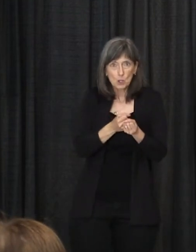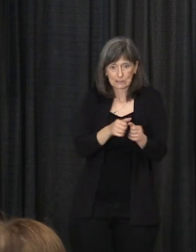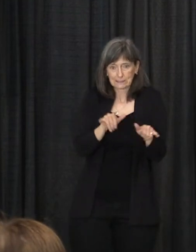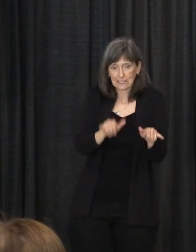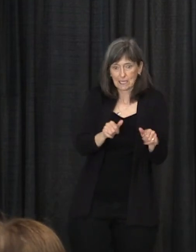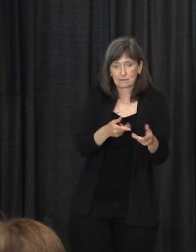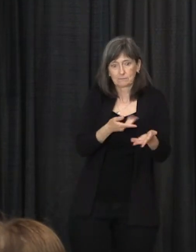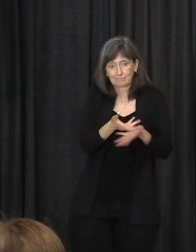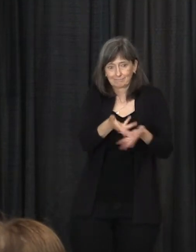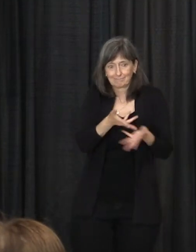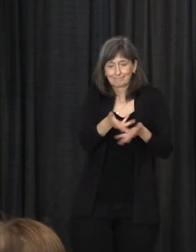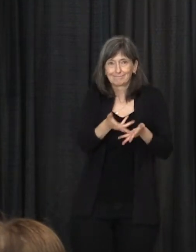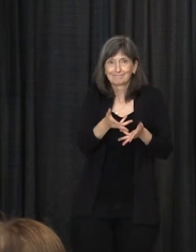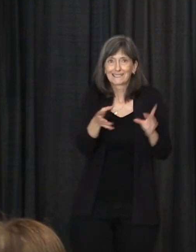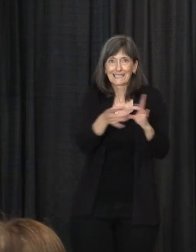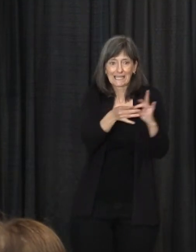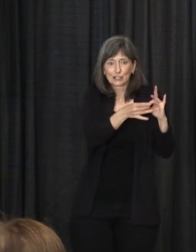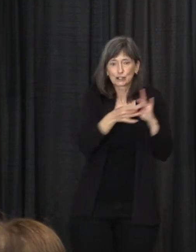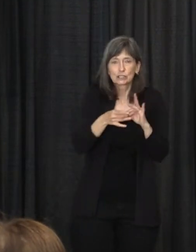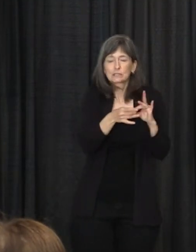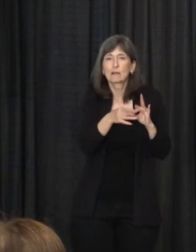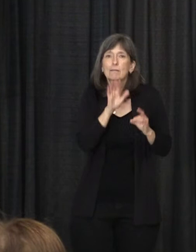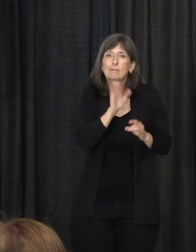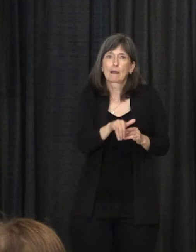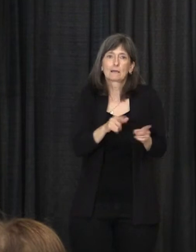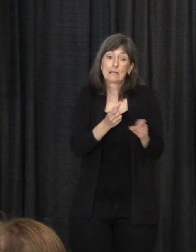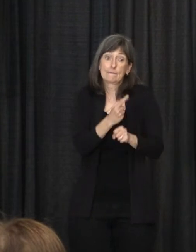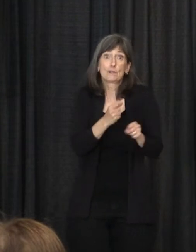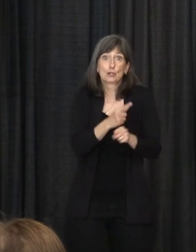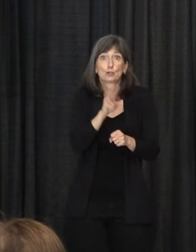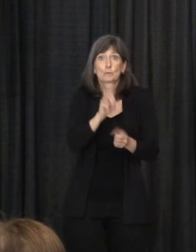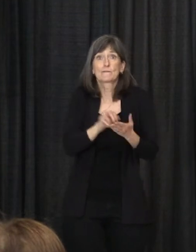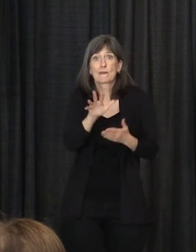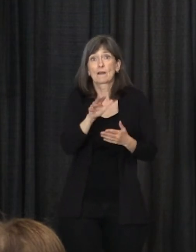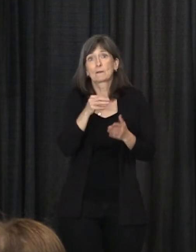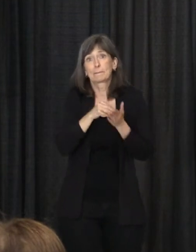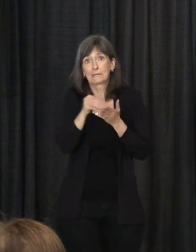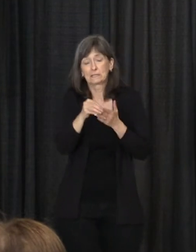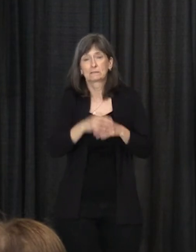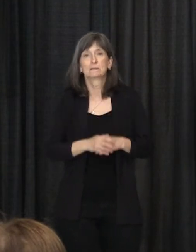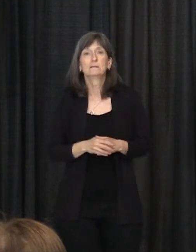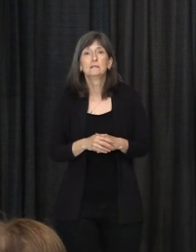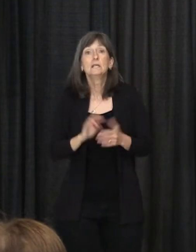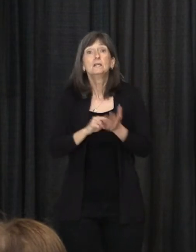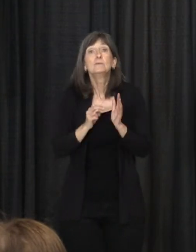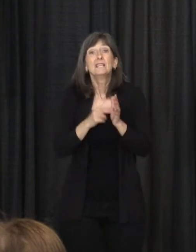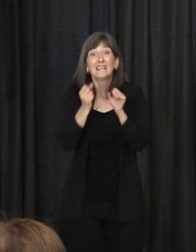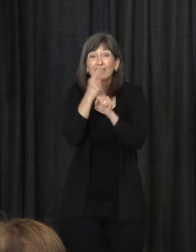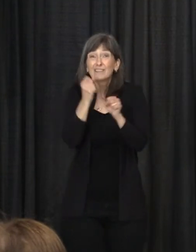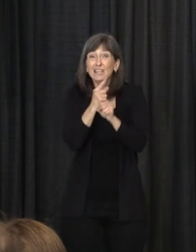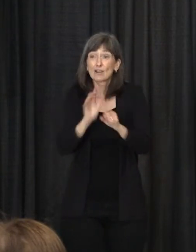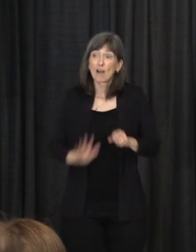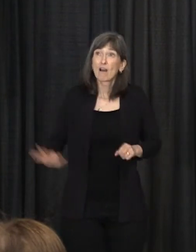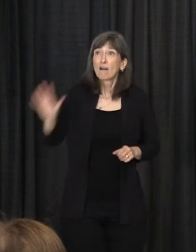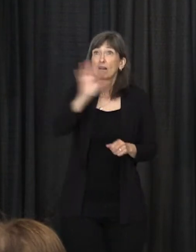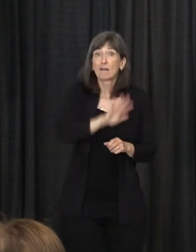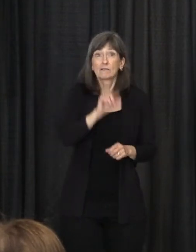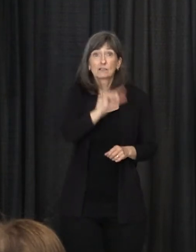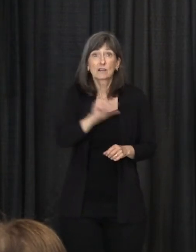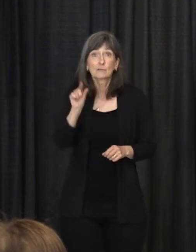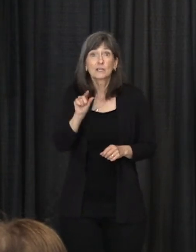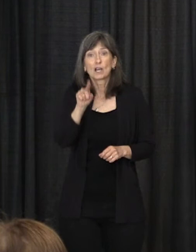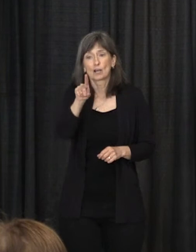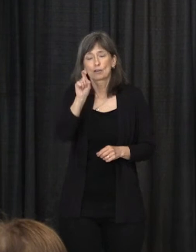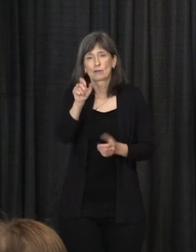highlight is that across government, we're going to spend $100,000 annually making sure that across